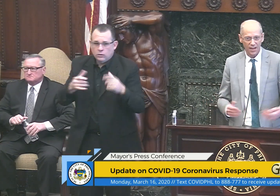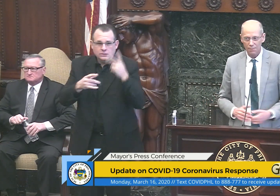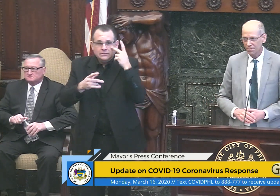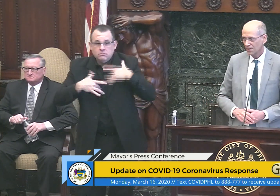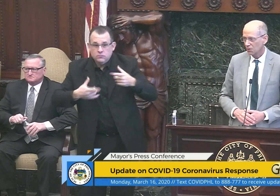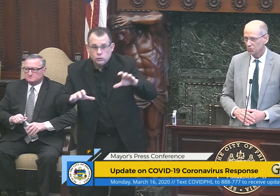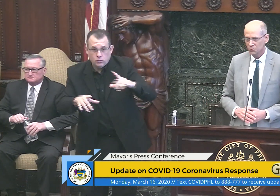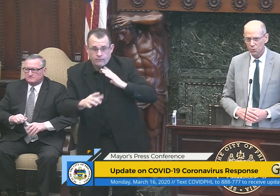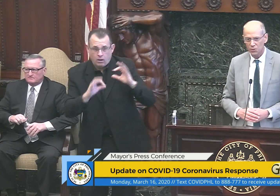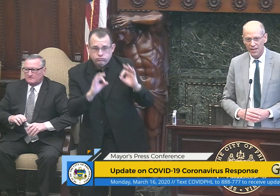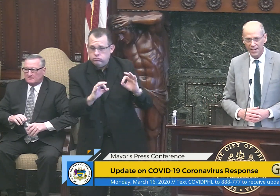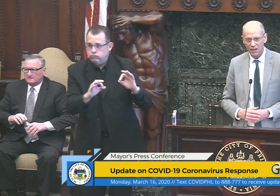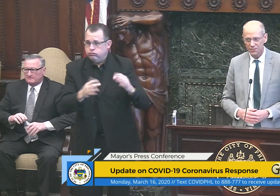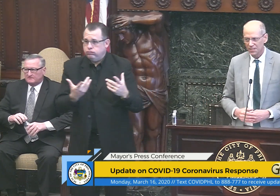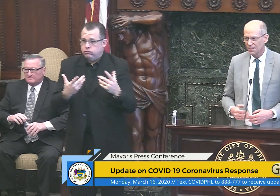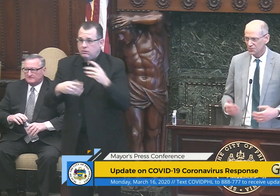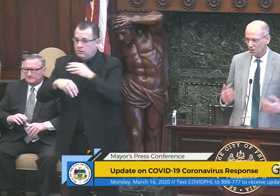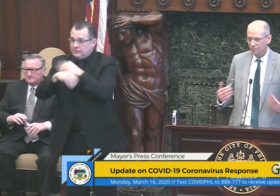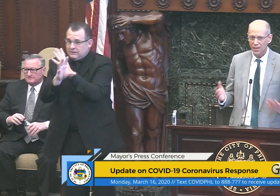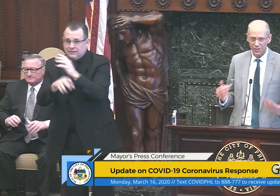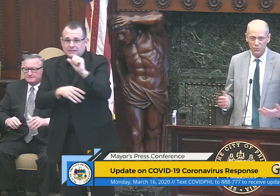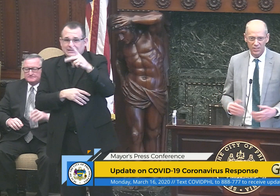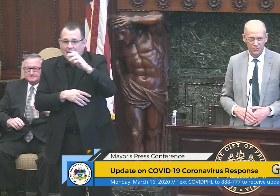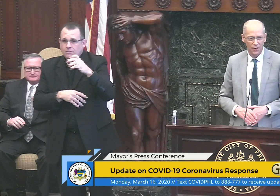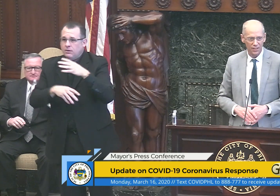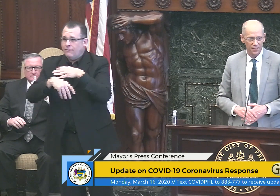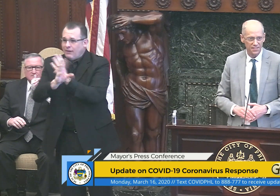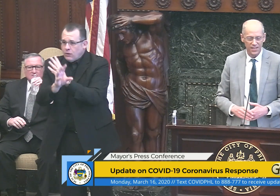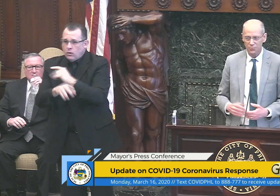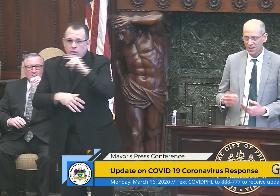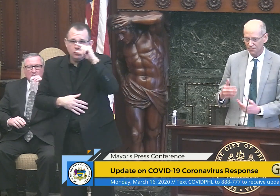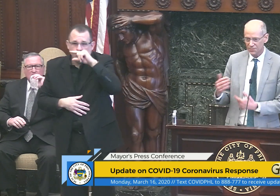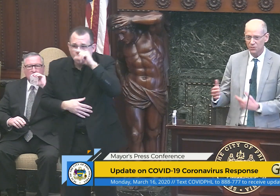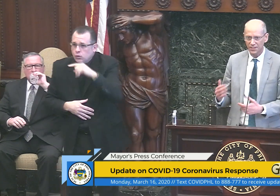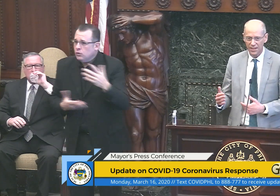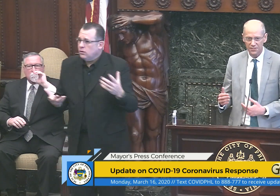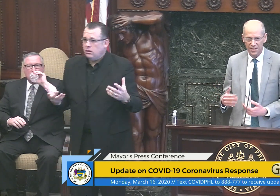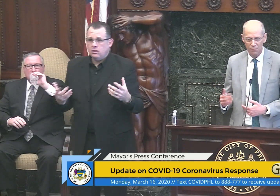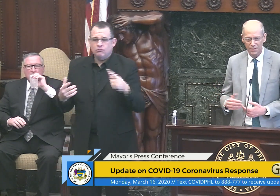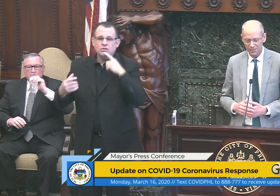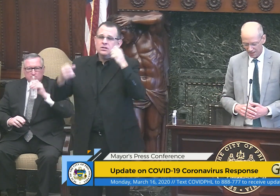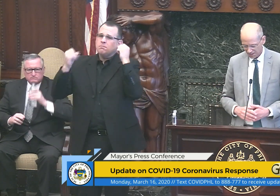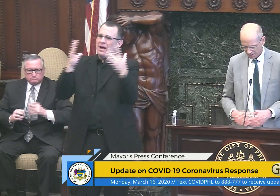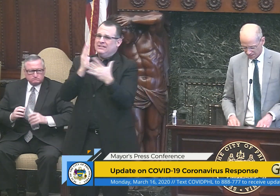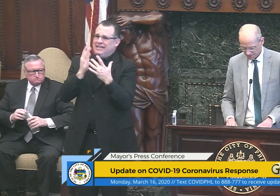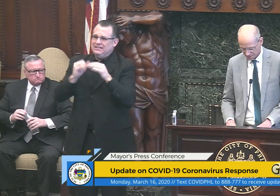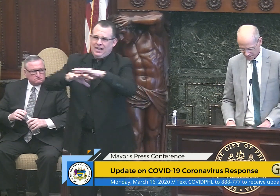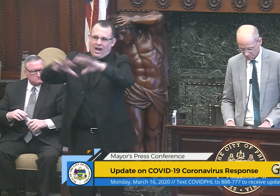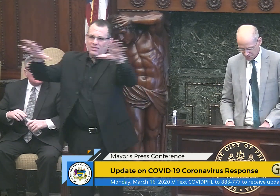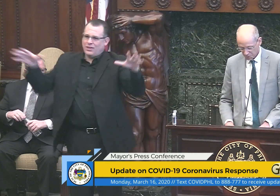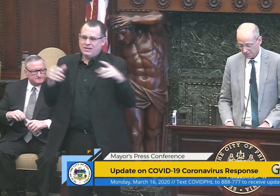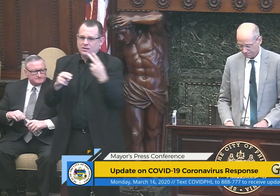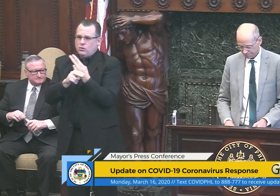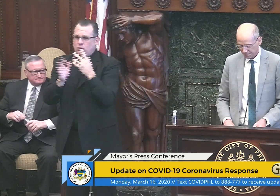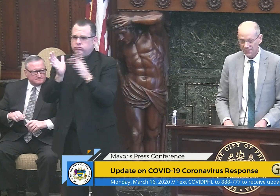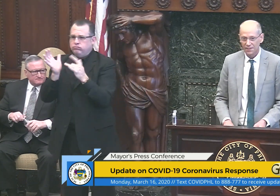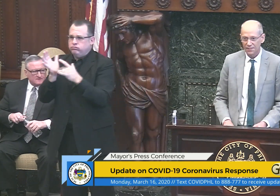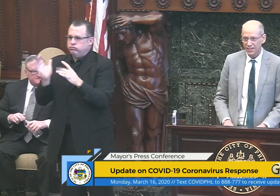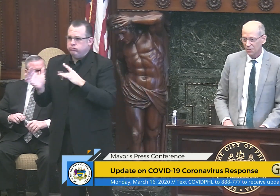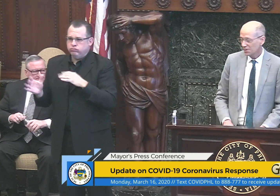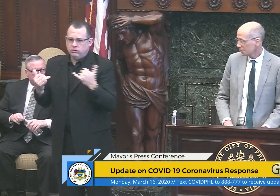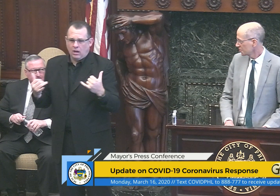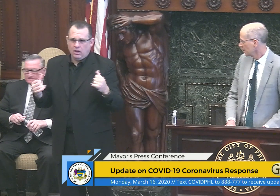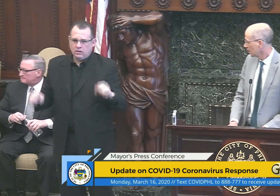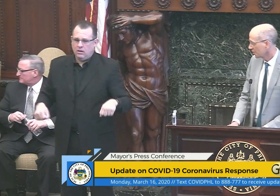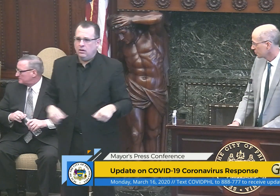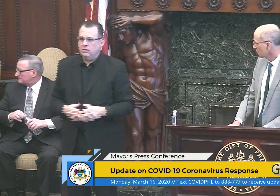by Skype, do Google Hangouts. There's an awful lot we can do electronically these days without a physical connection to help people out, and this is the time to do it. Thank